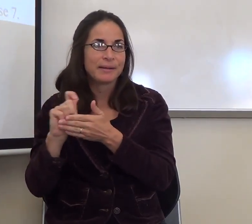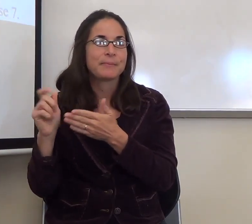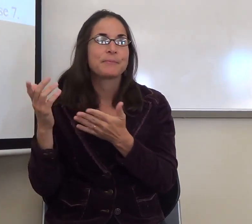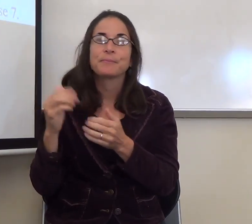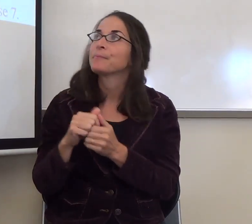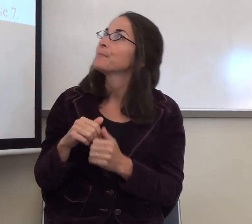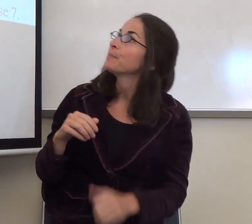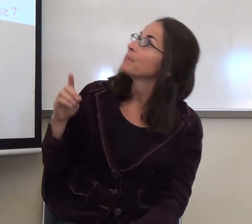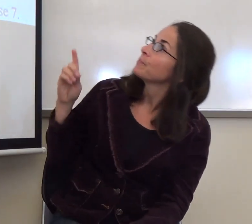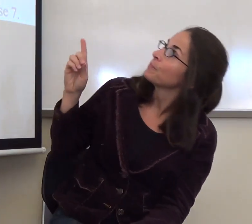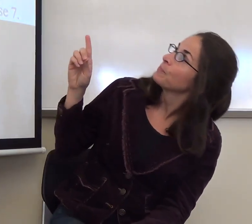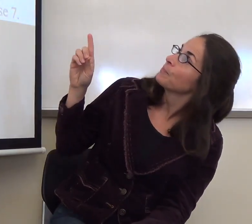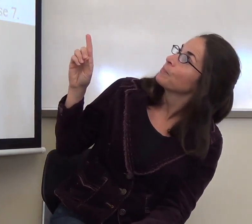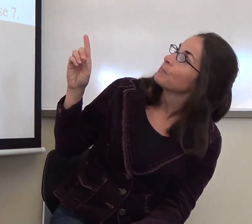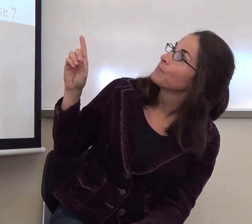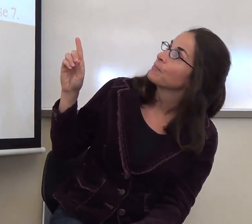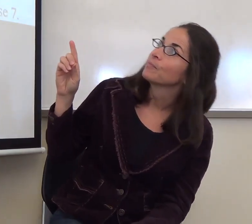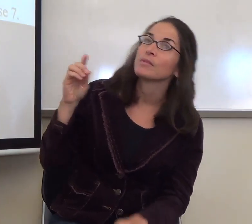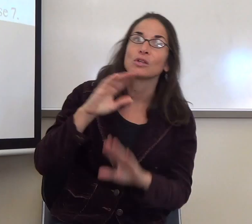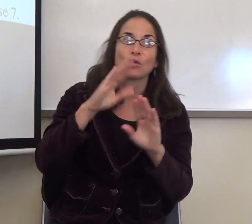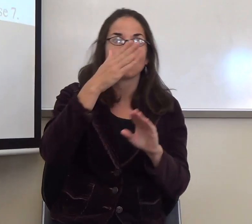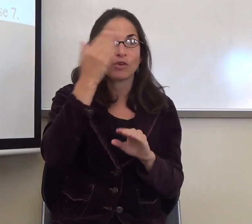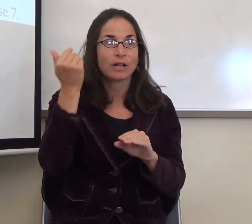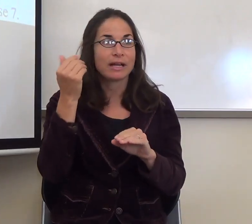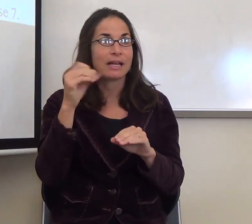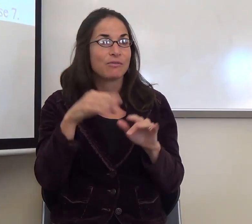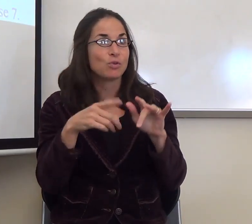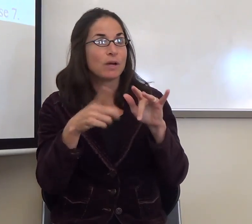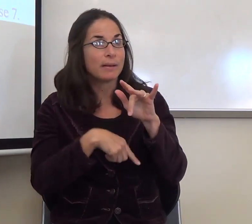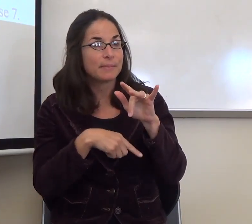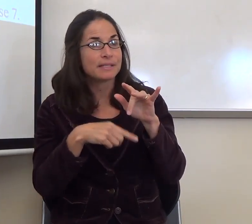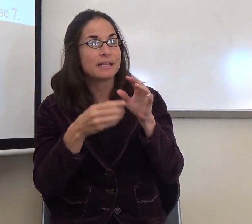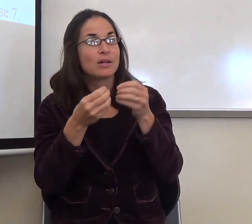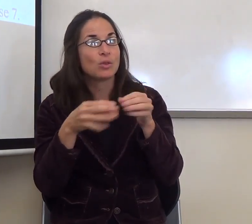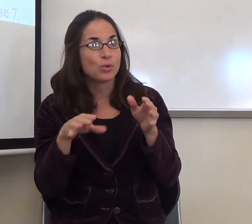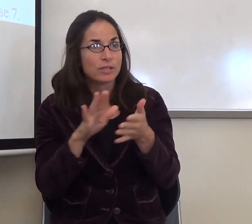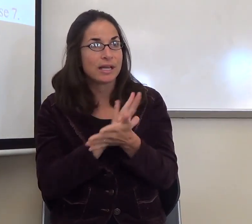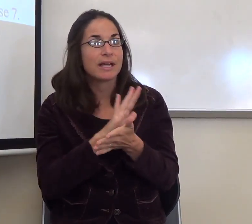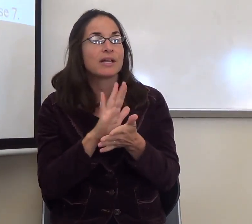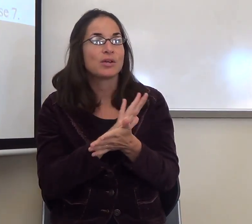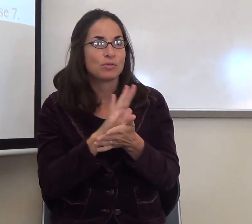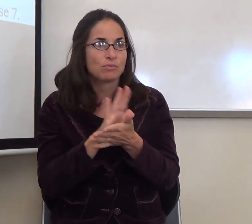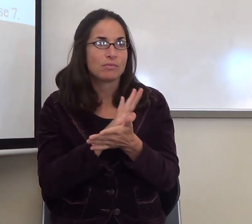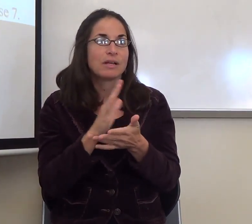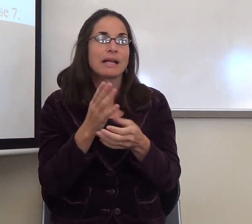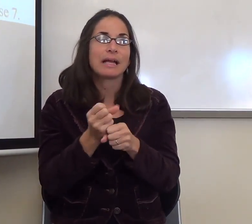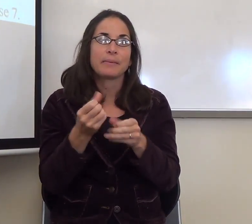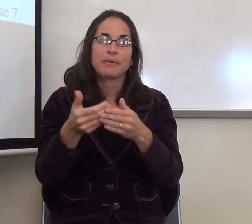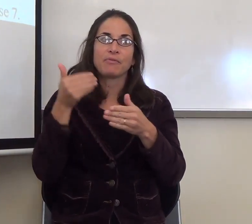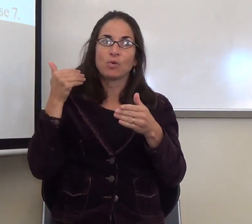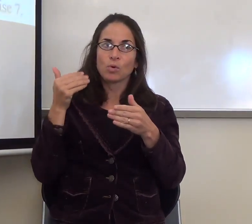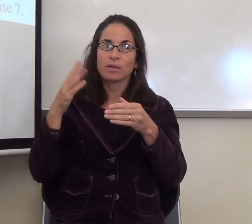remember this, if you aren't here or if you lose the handout, you do need to get it before you come back to class. Because if